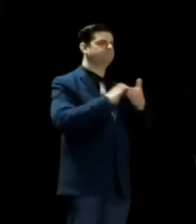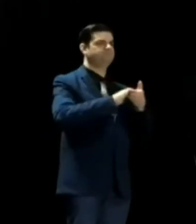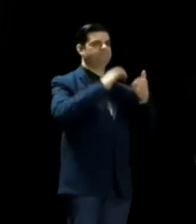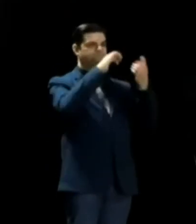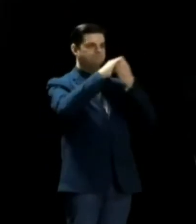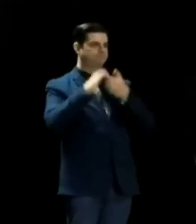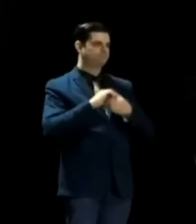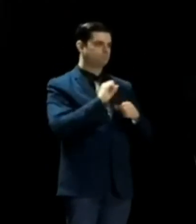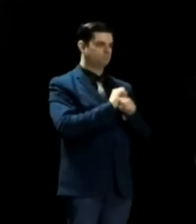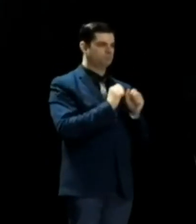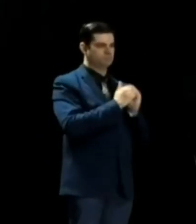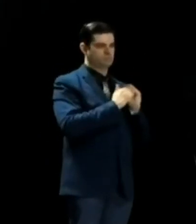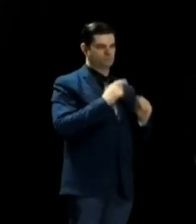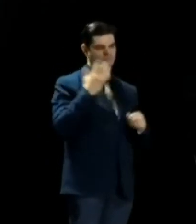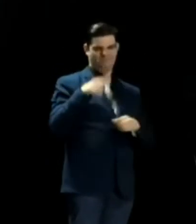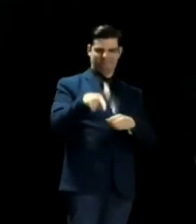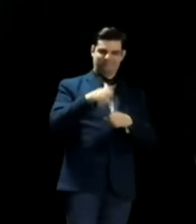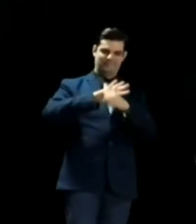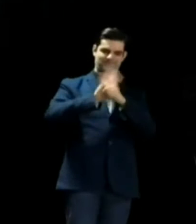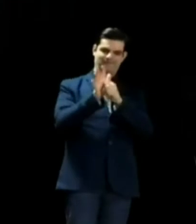this because we're all going to be